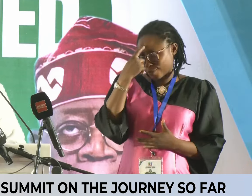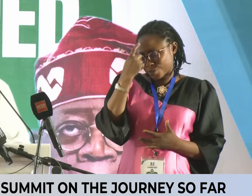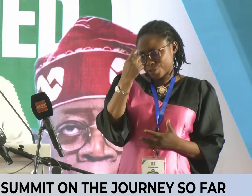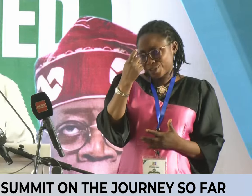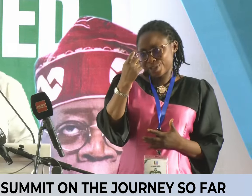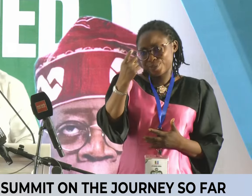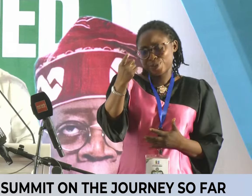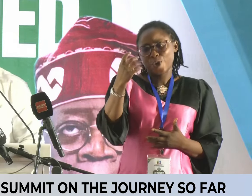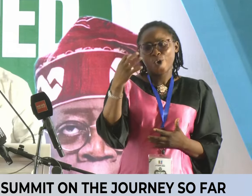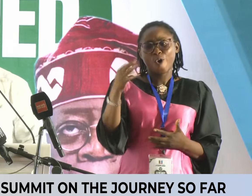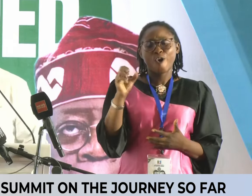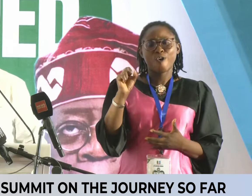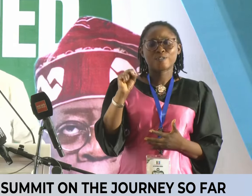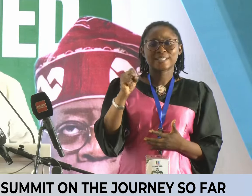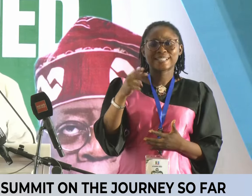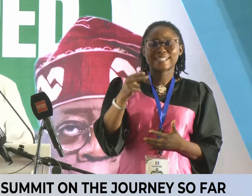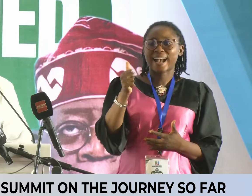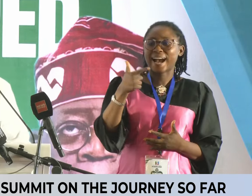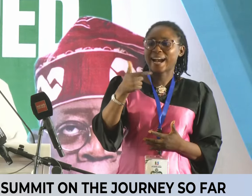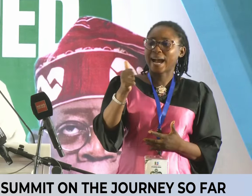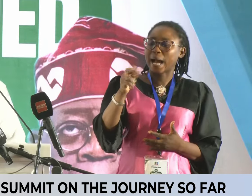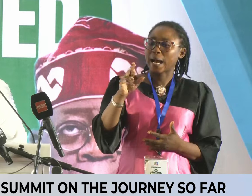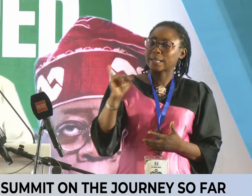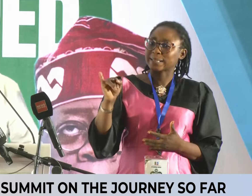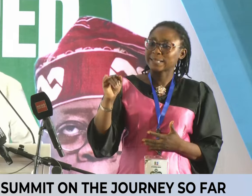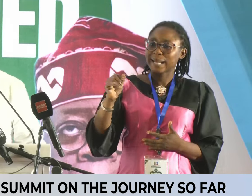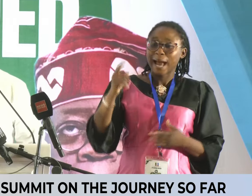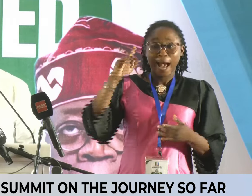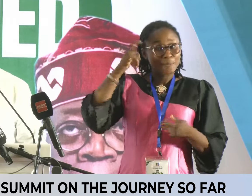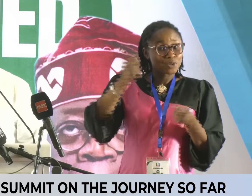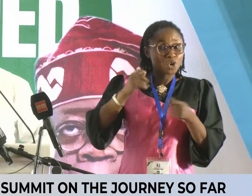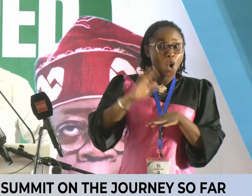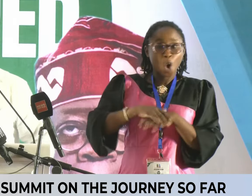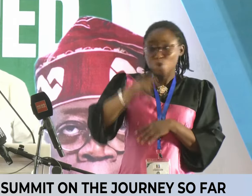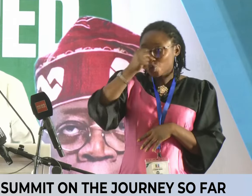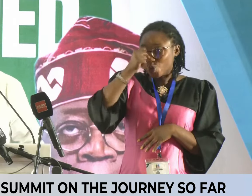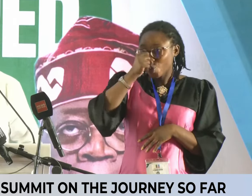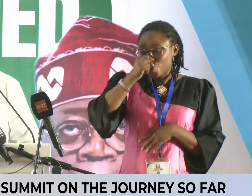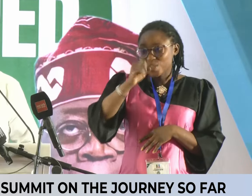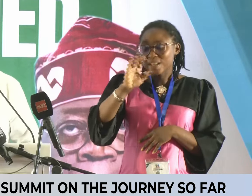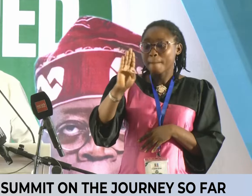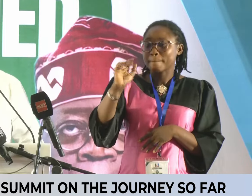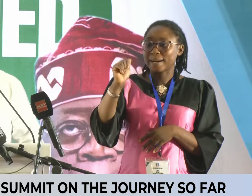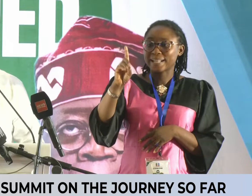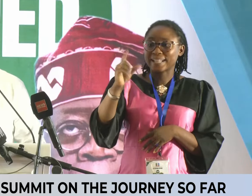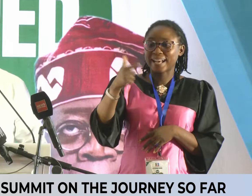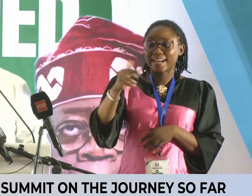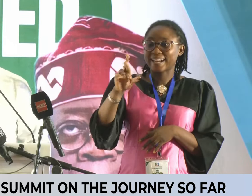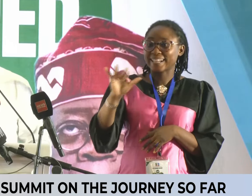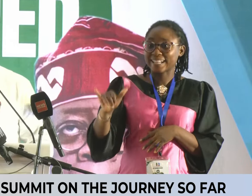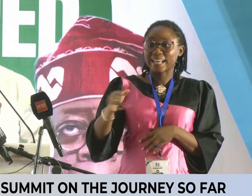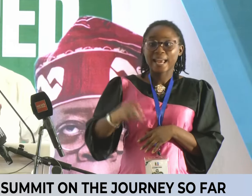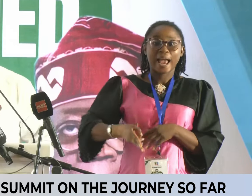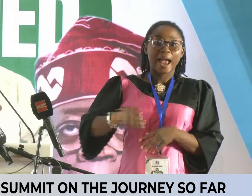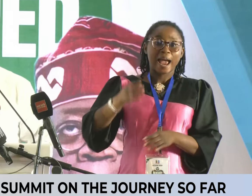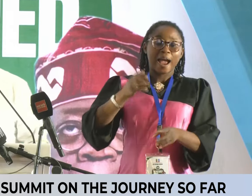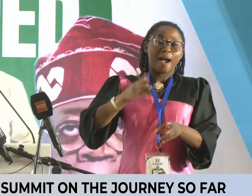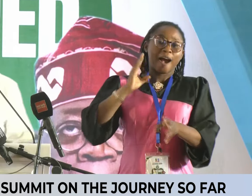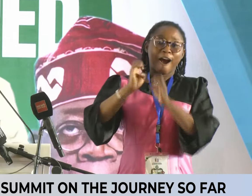of the Shagari administration on Sokoto-Badagry Highway to fruition. I present to